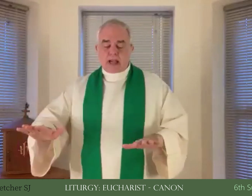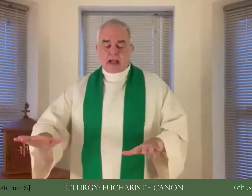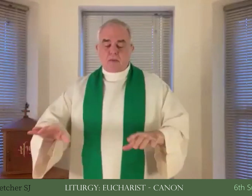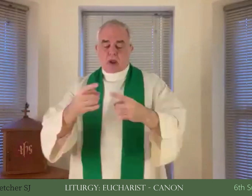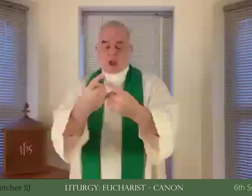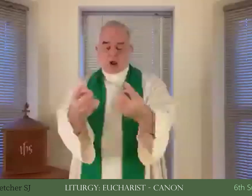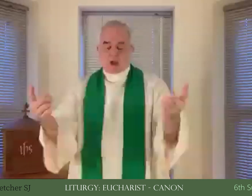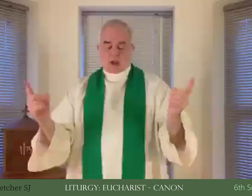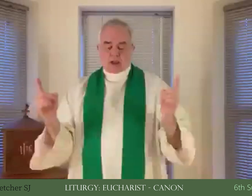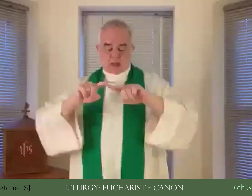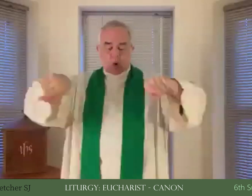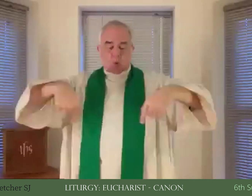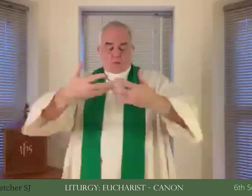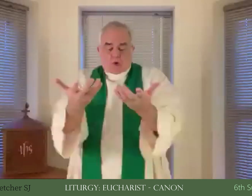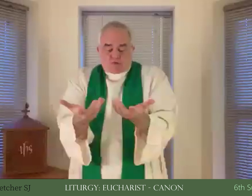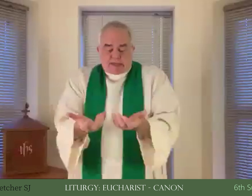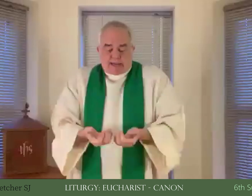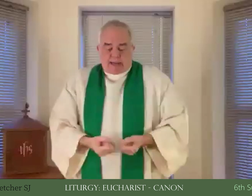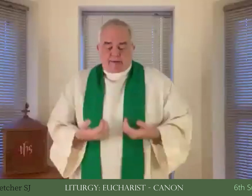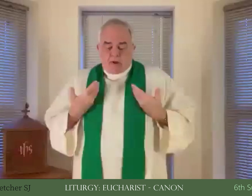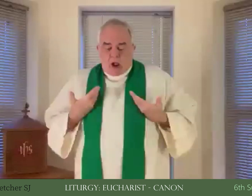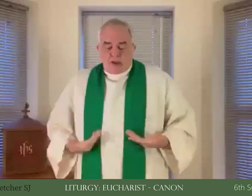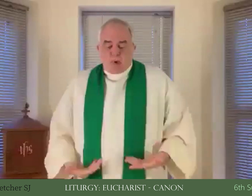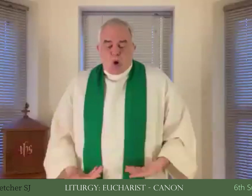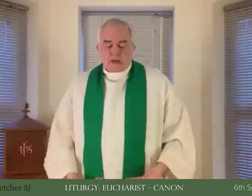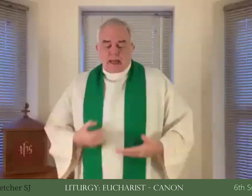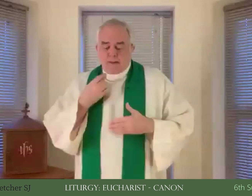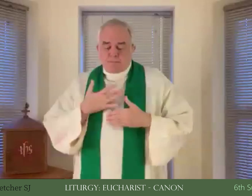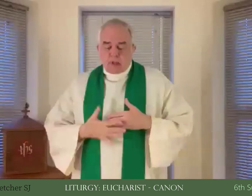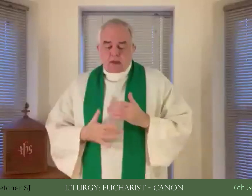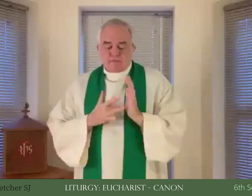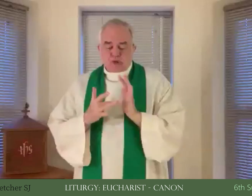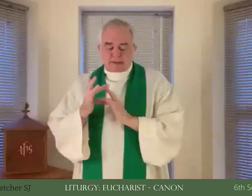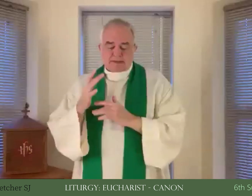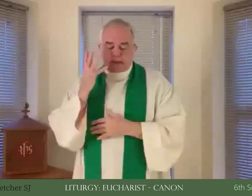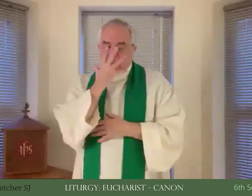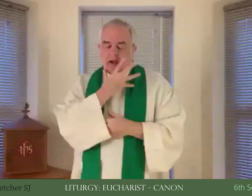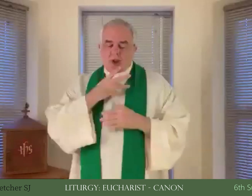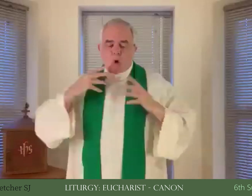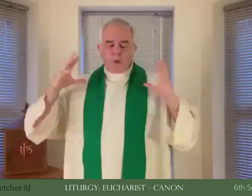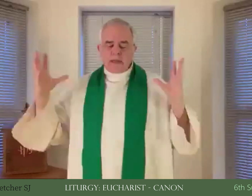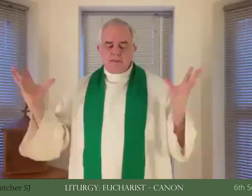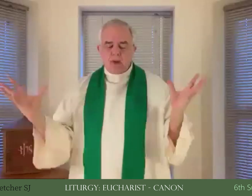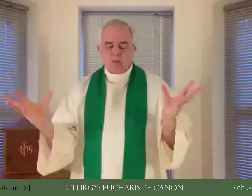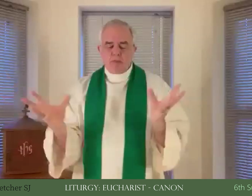down on us when we receive the body and blood of Jesus. The Holy Spirit will bring